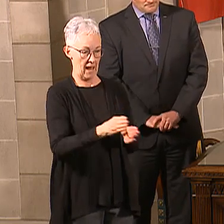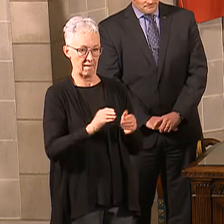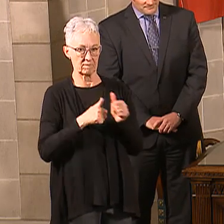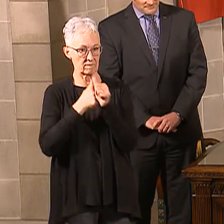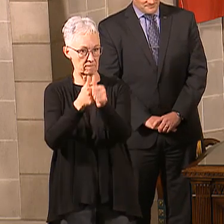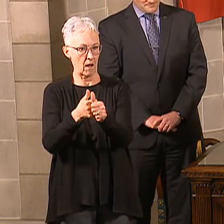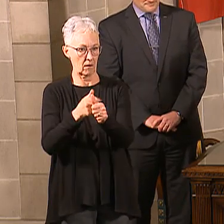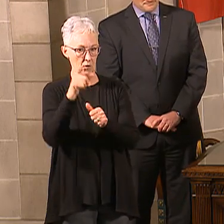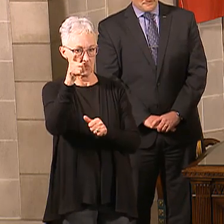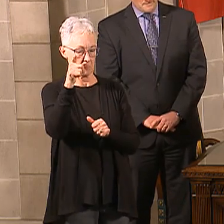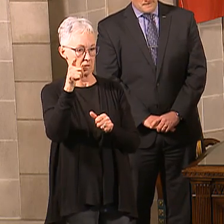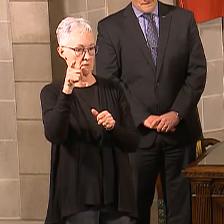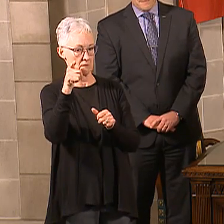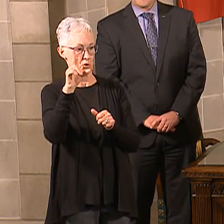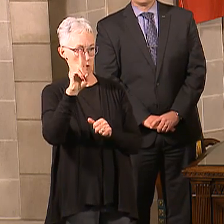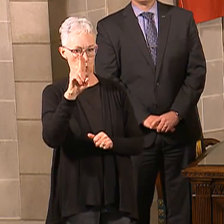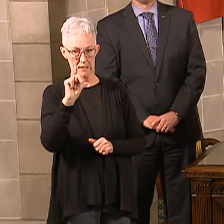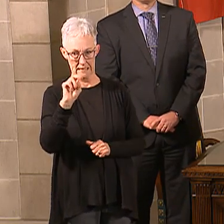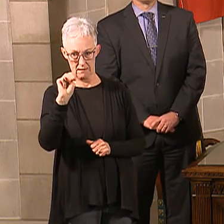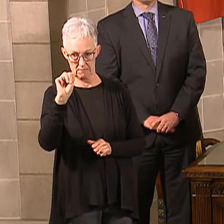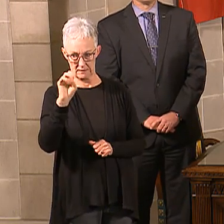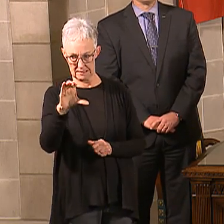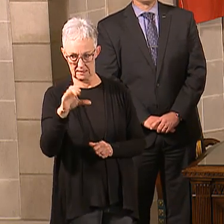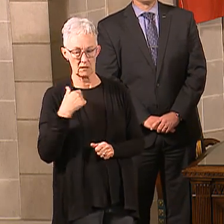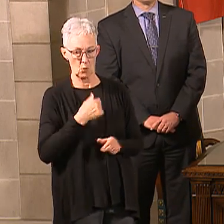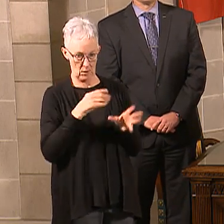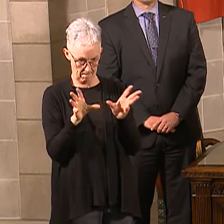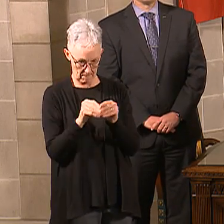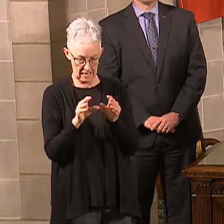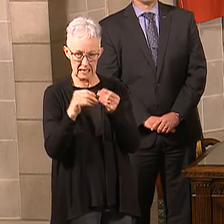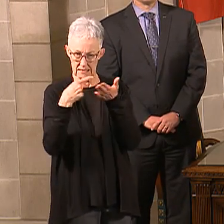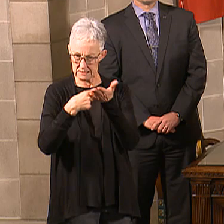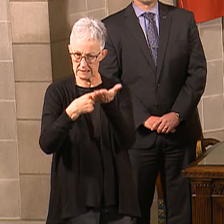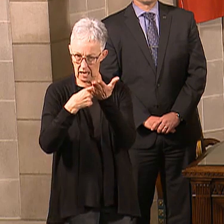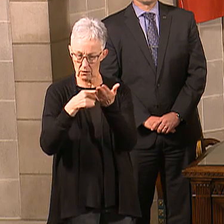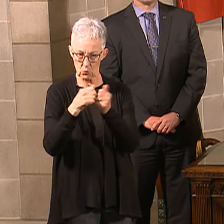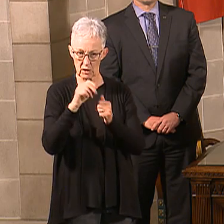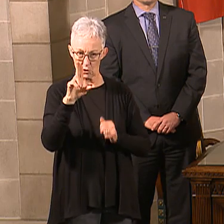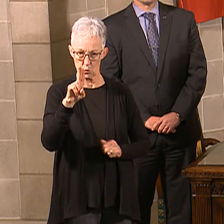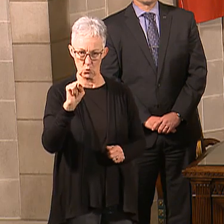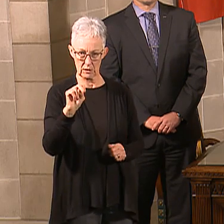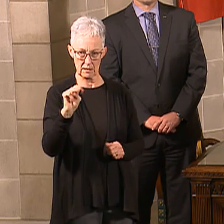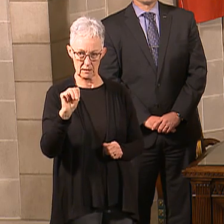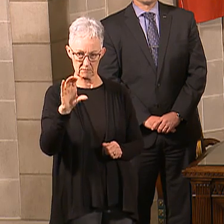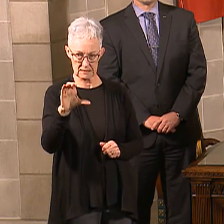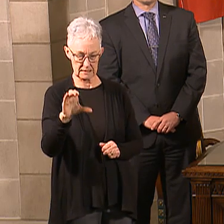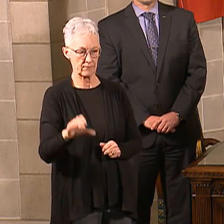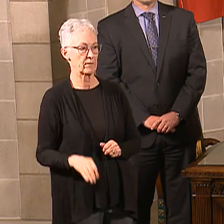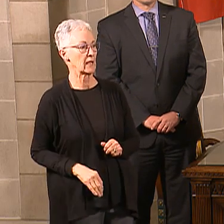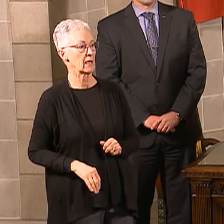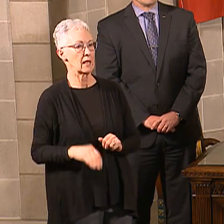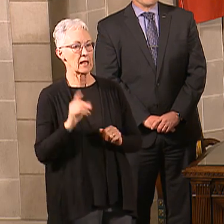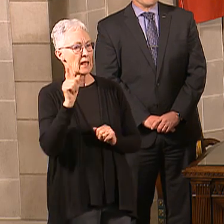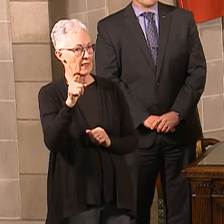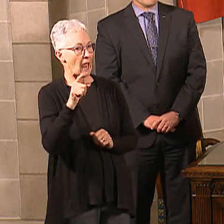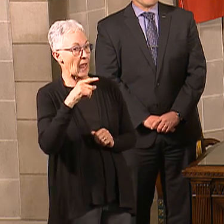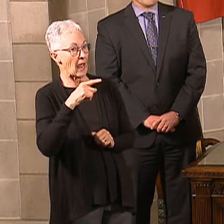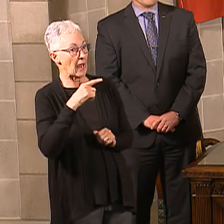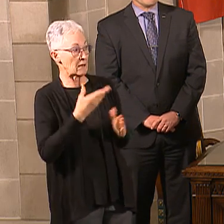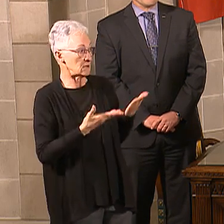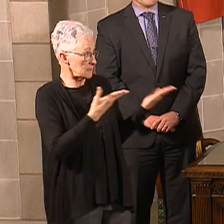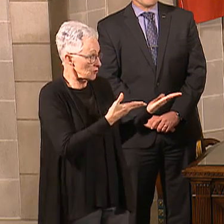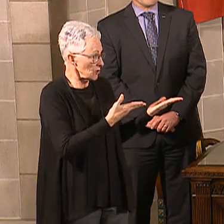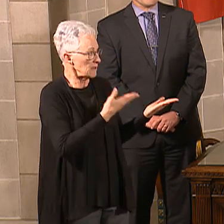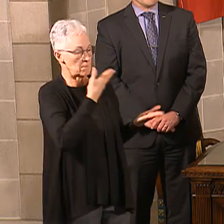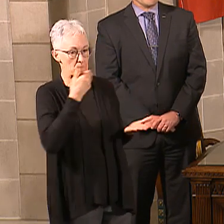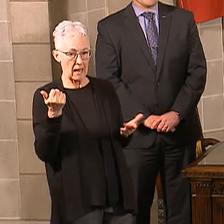ago. And that plan called for us to be able to reduce those public gatherings, ultimately to get down to the 10 or